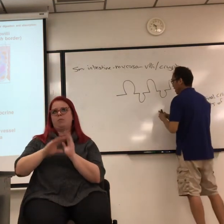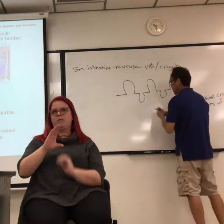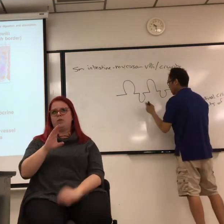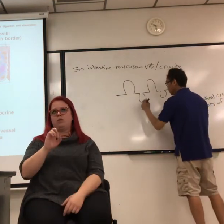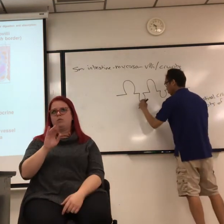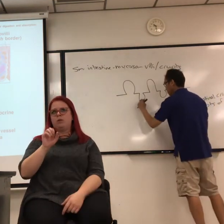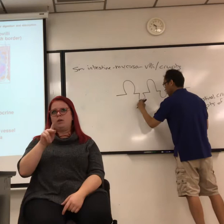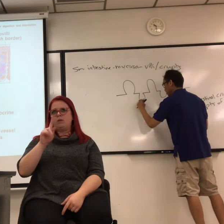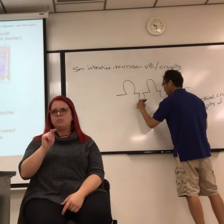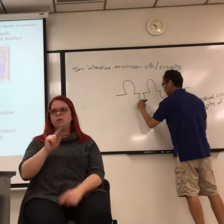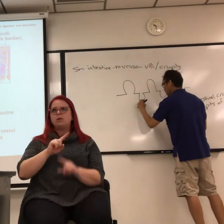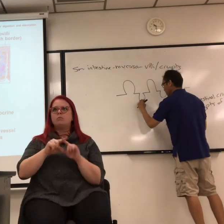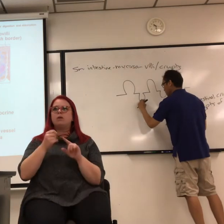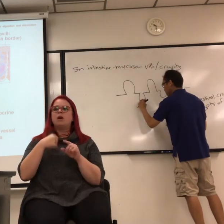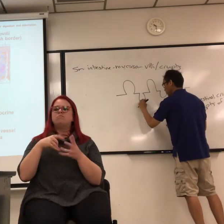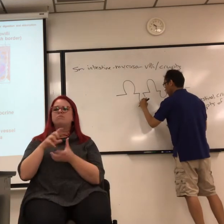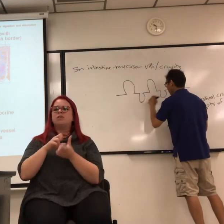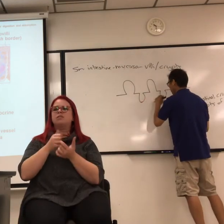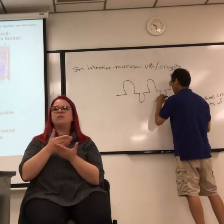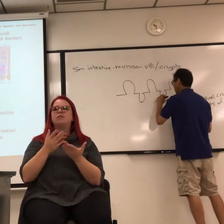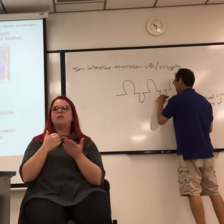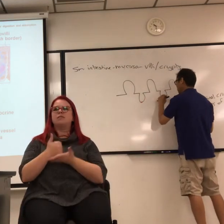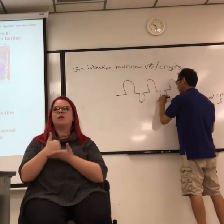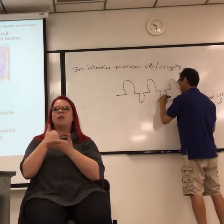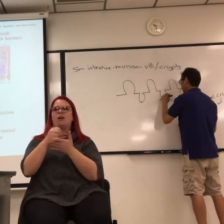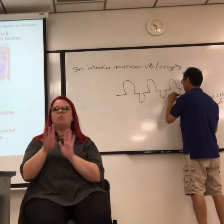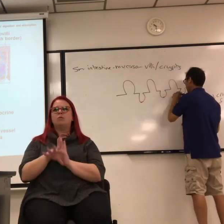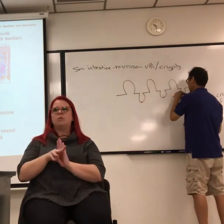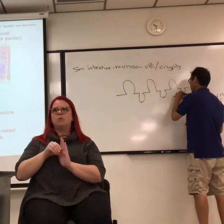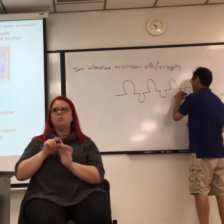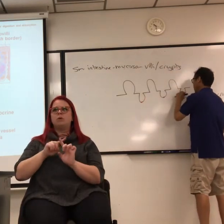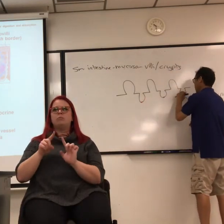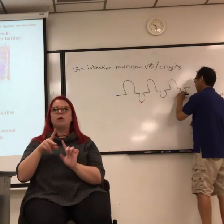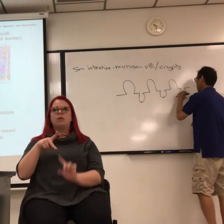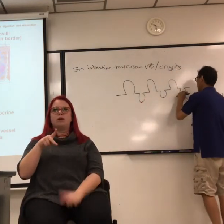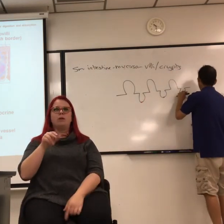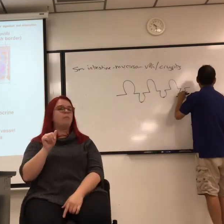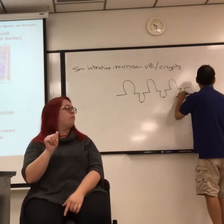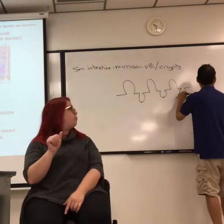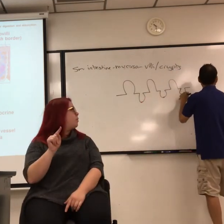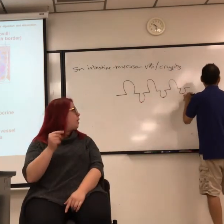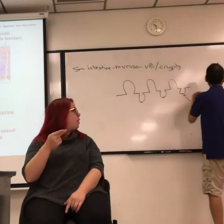that aid in absorption, but the Paneth cells will be at the base of the crypt.